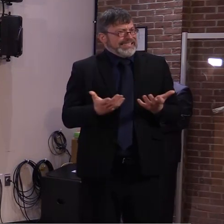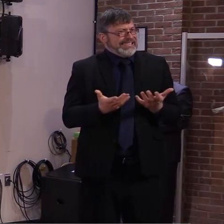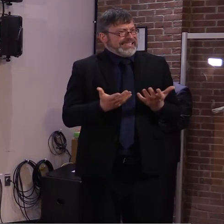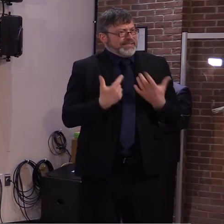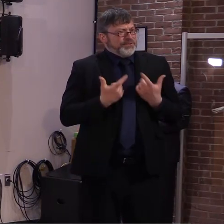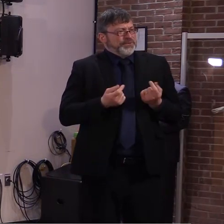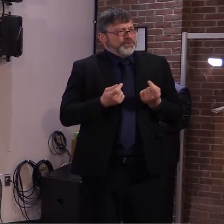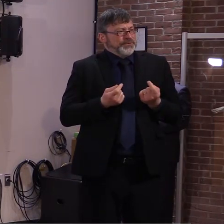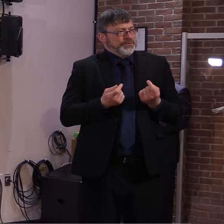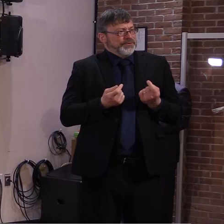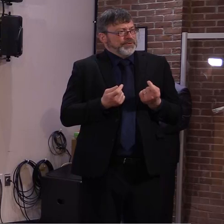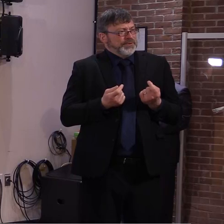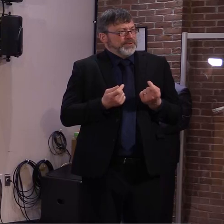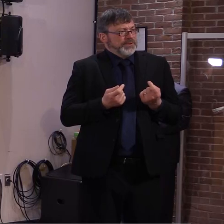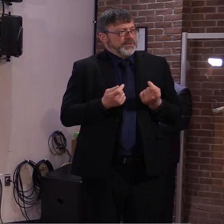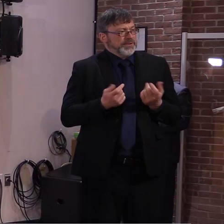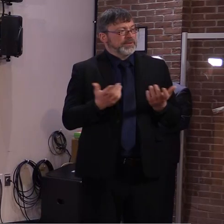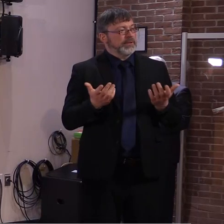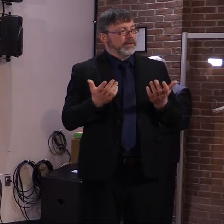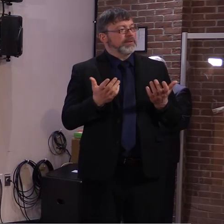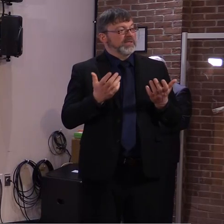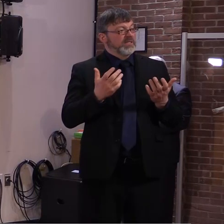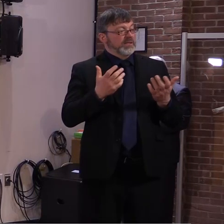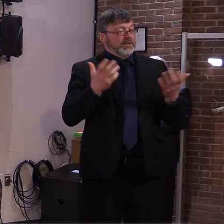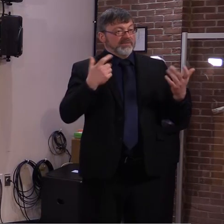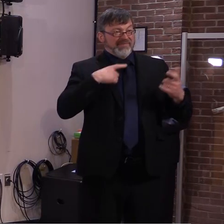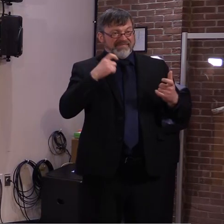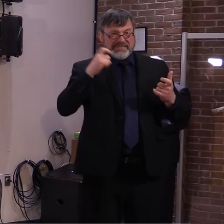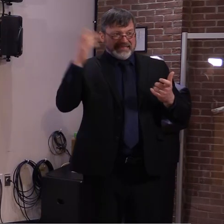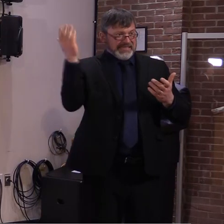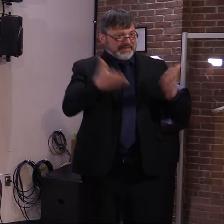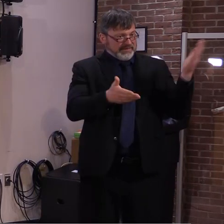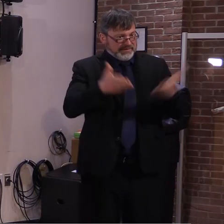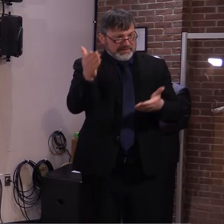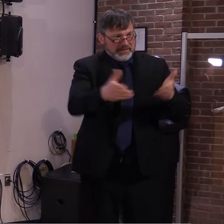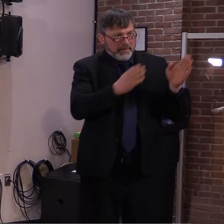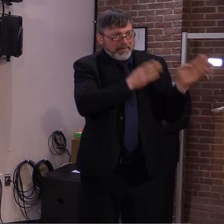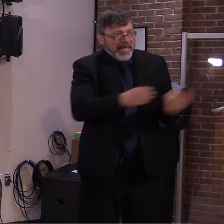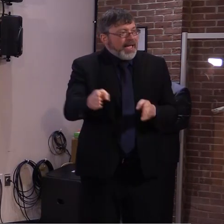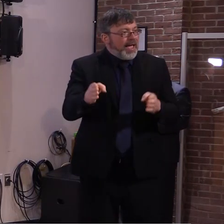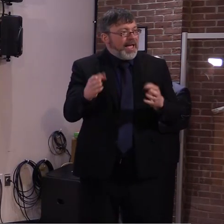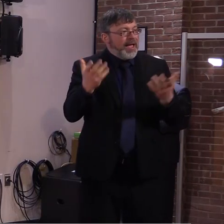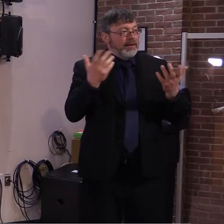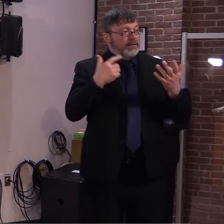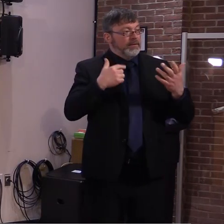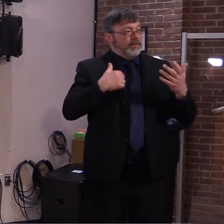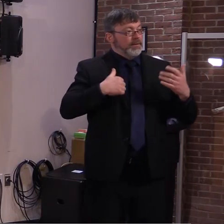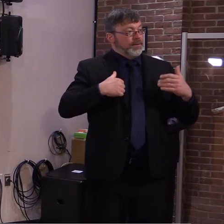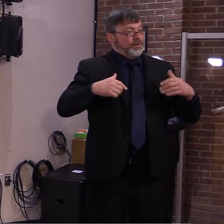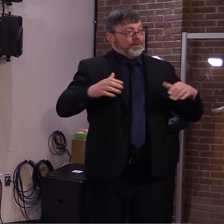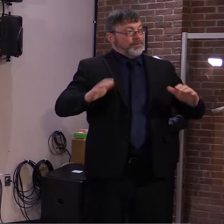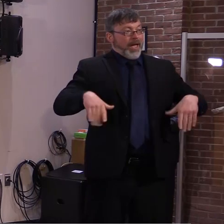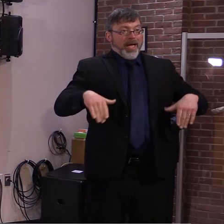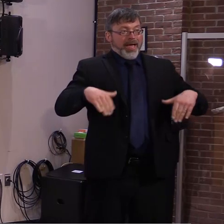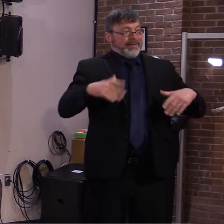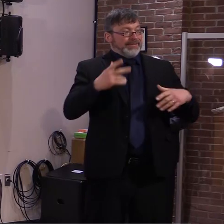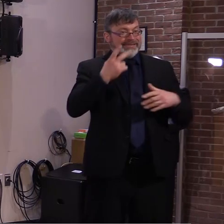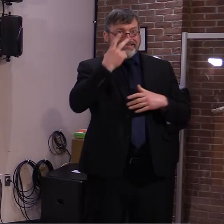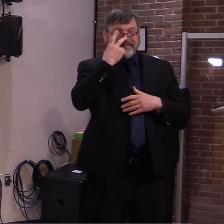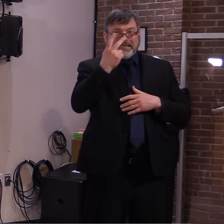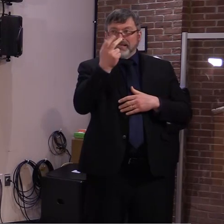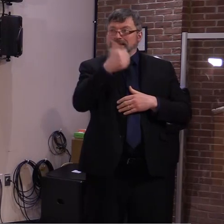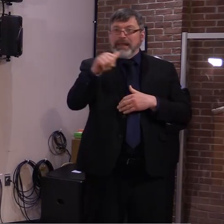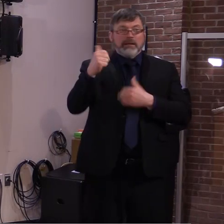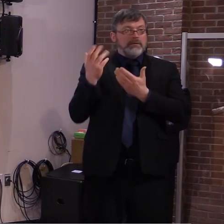We'll see what the makeup is. I haven't had any opportunity to look at what they're proposing, and I don't know if it's just